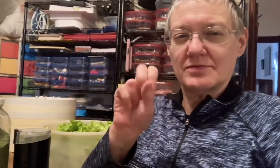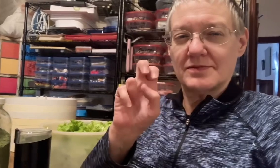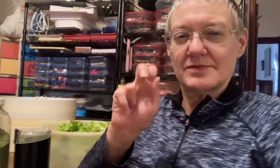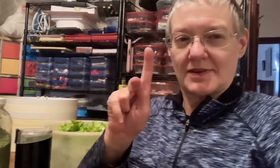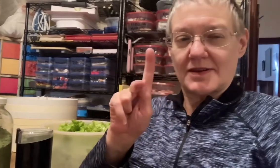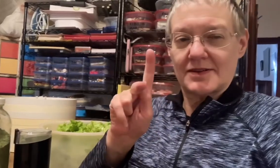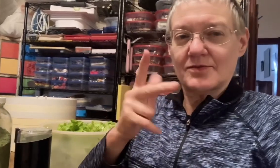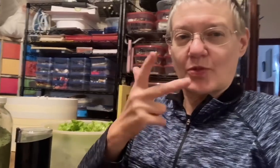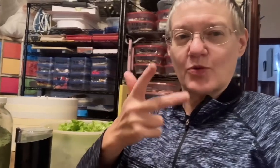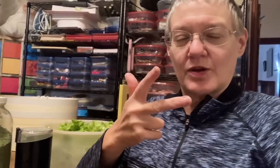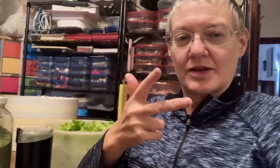and snack.